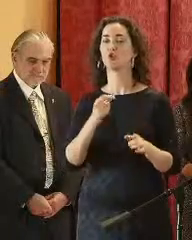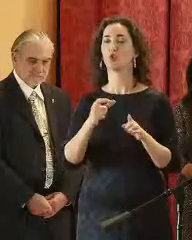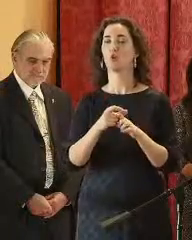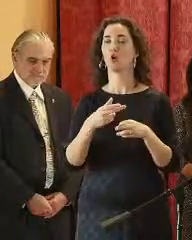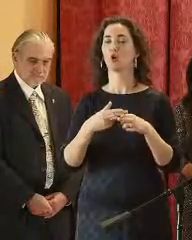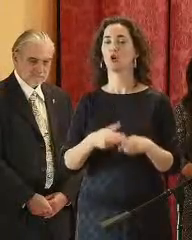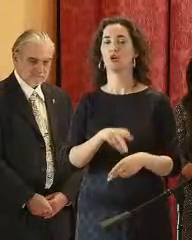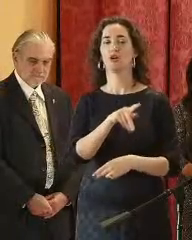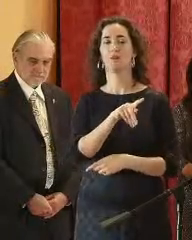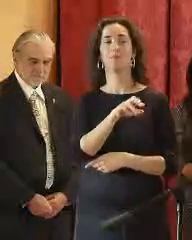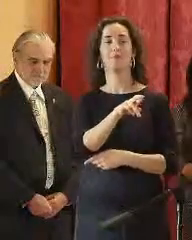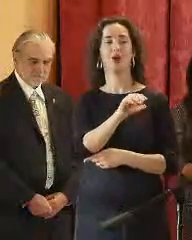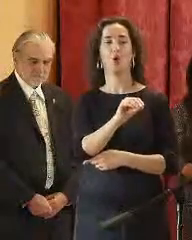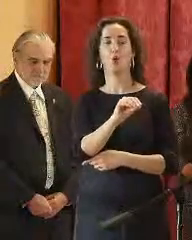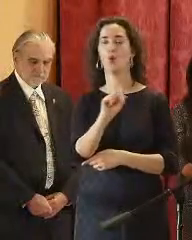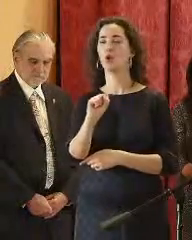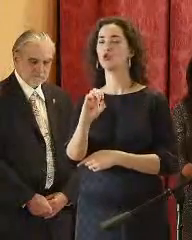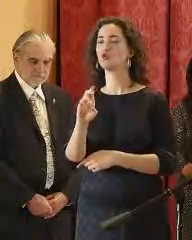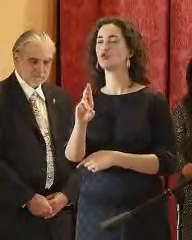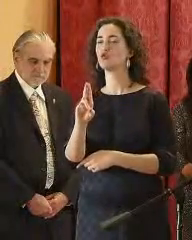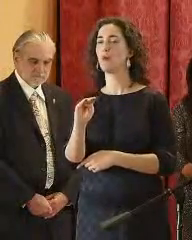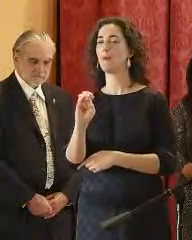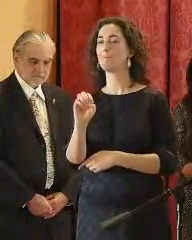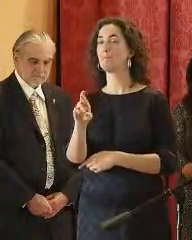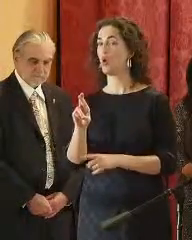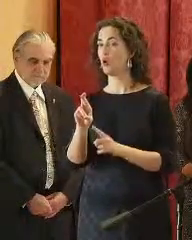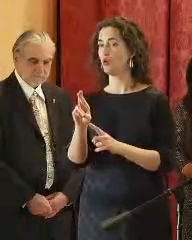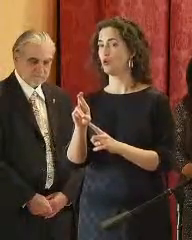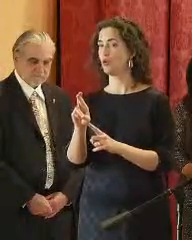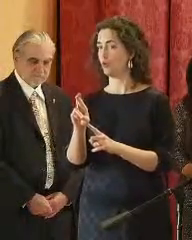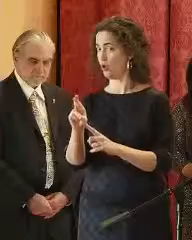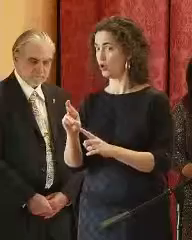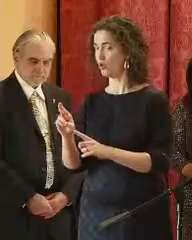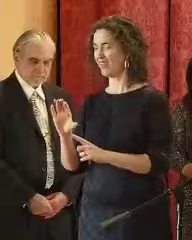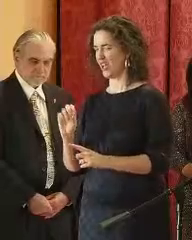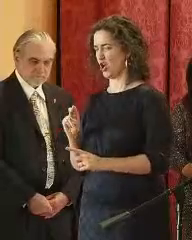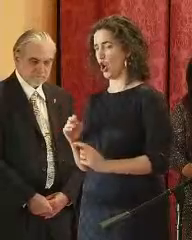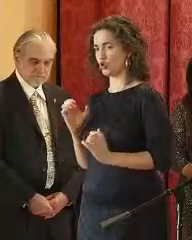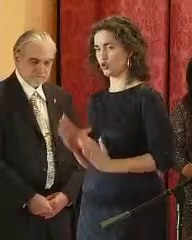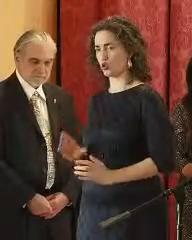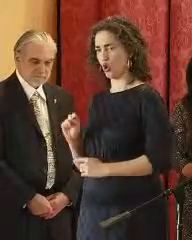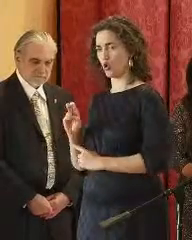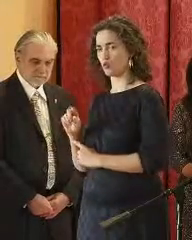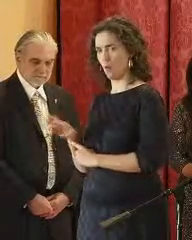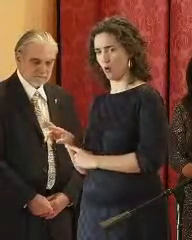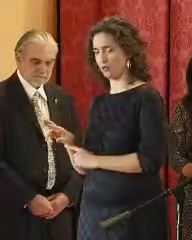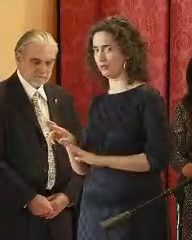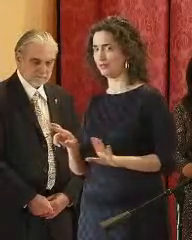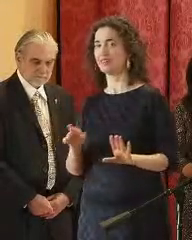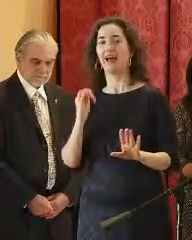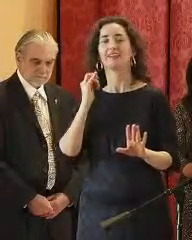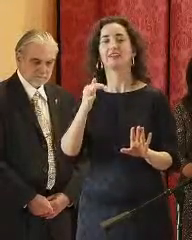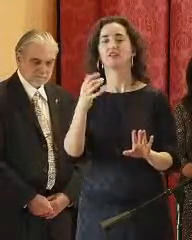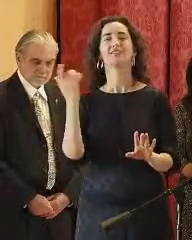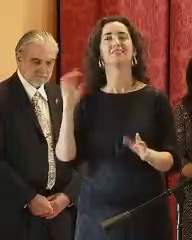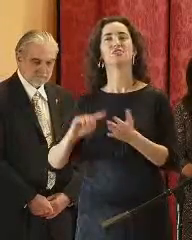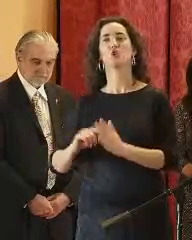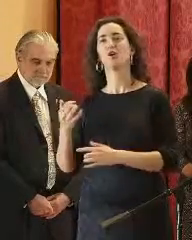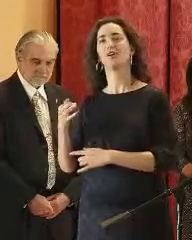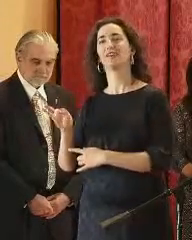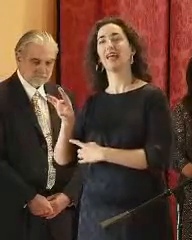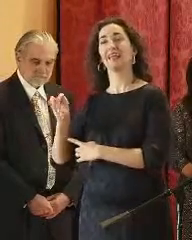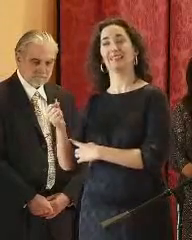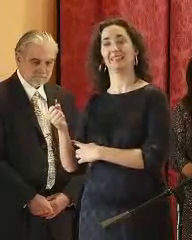called prosumer. And the idea goes back to 1980 when somebody said, hey, we need to get the